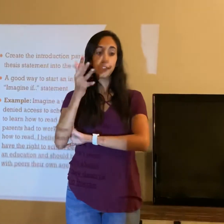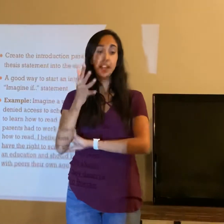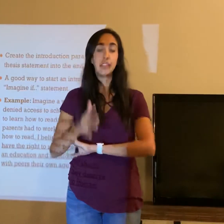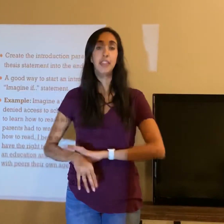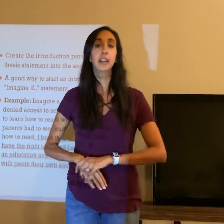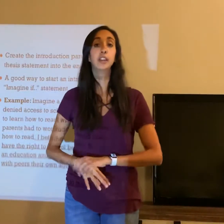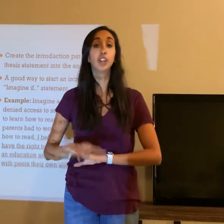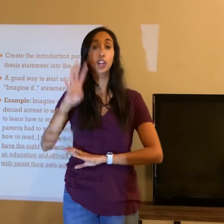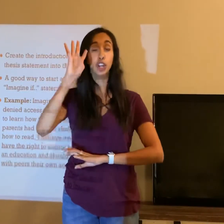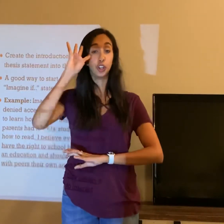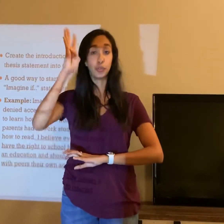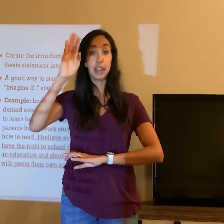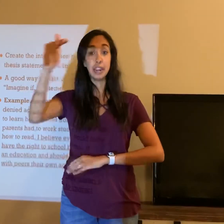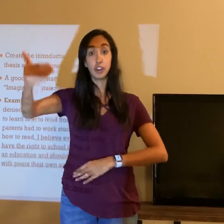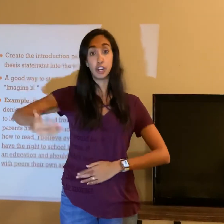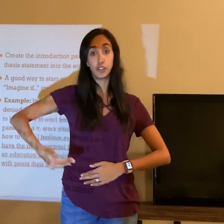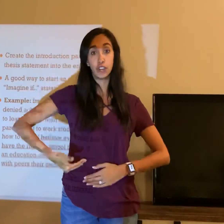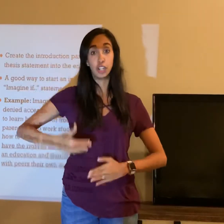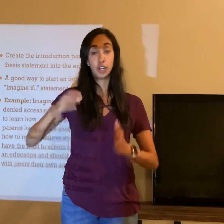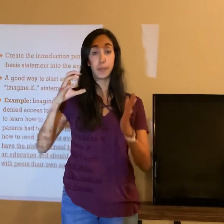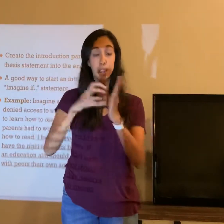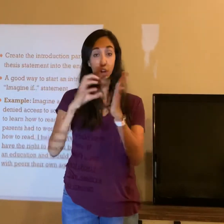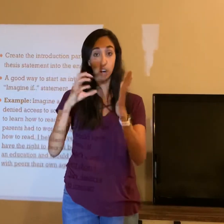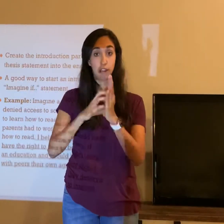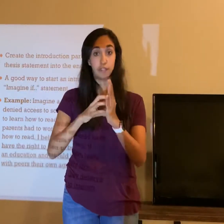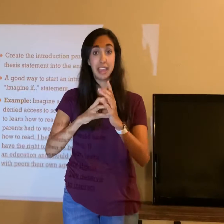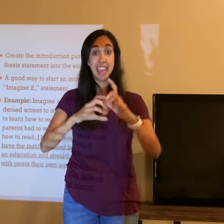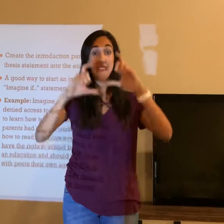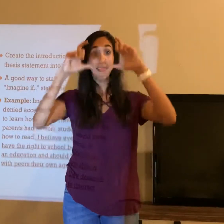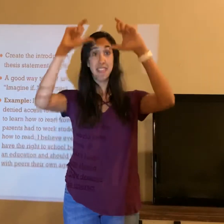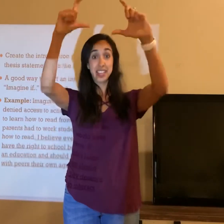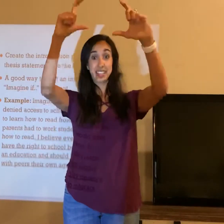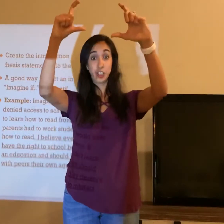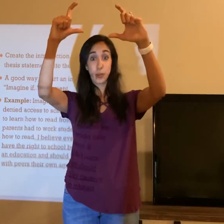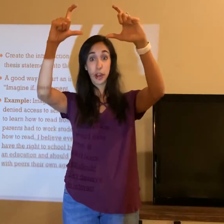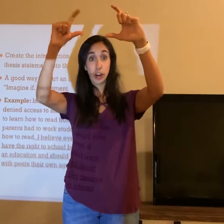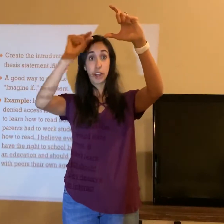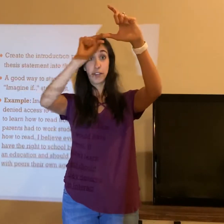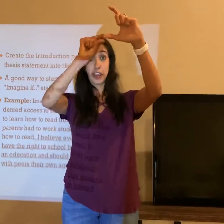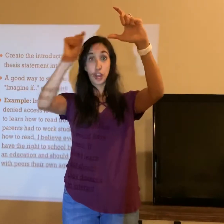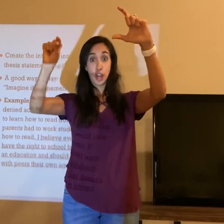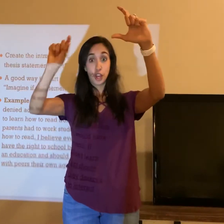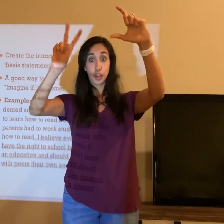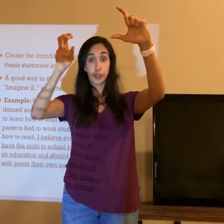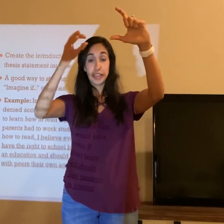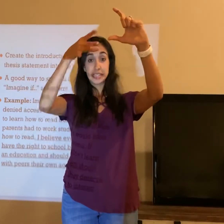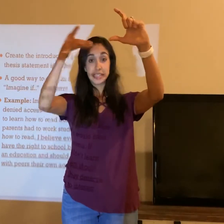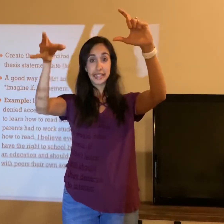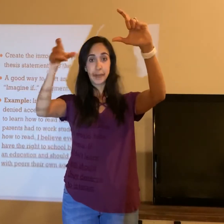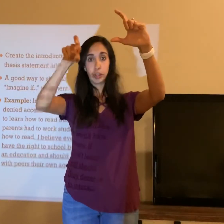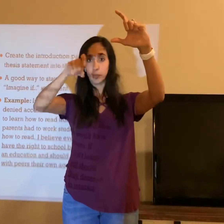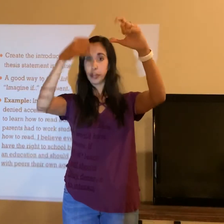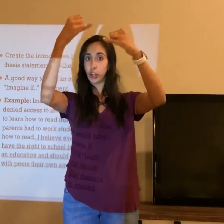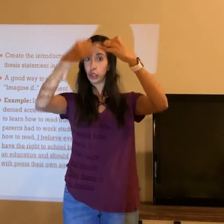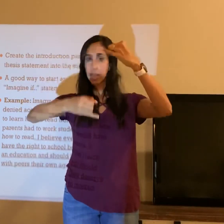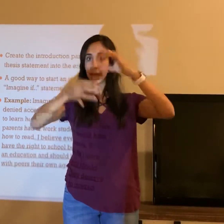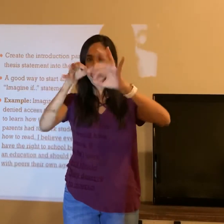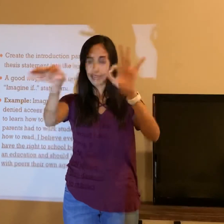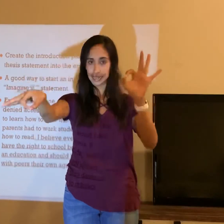5th, you're gonna create your introduction paragraph. This is your paragraph. Your thesis statement should be your last